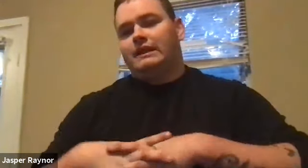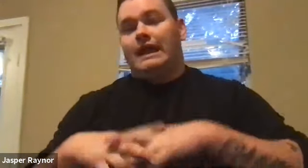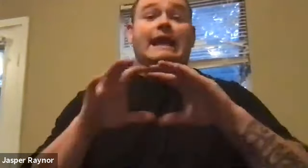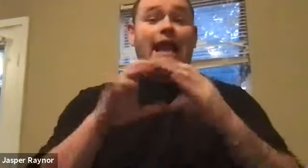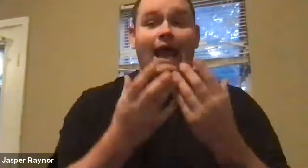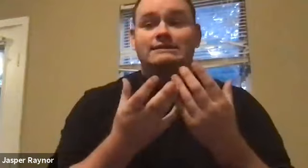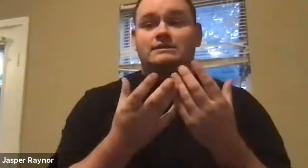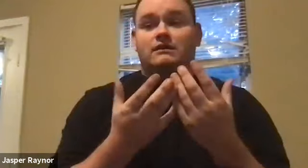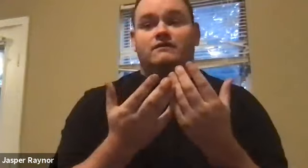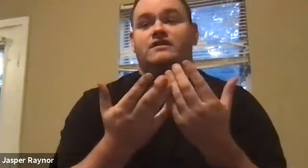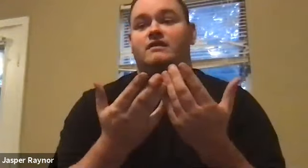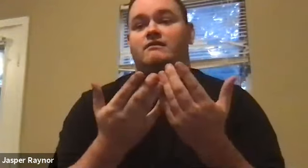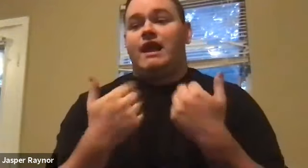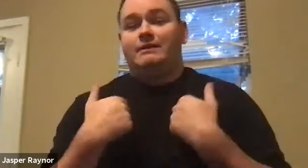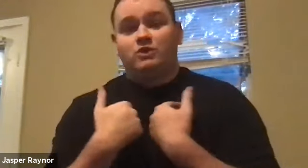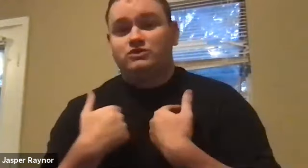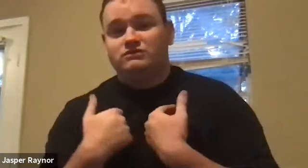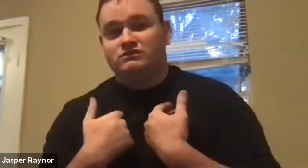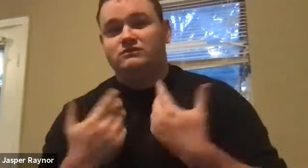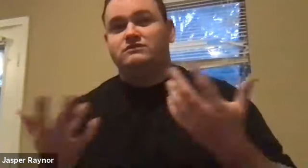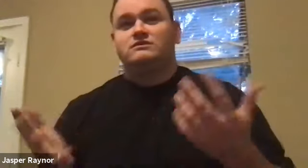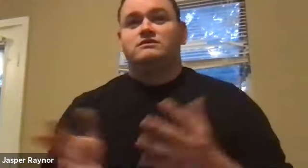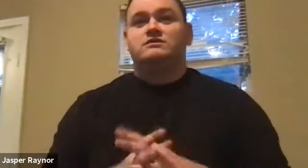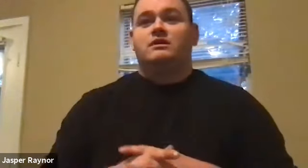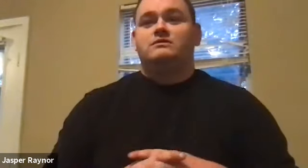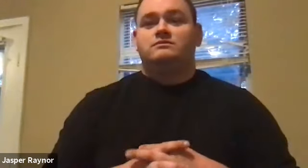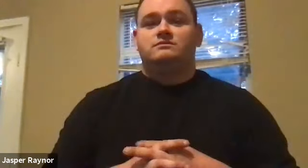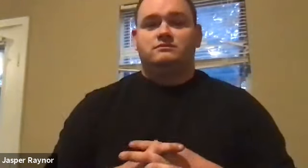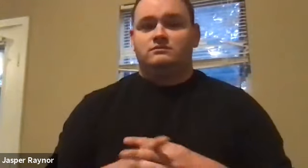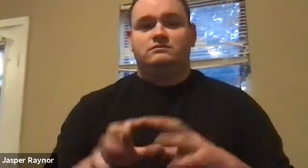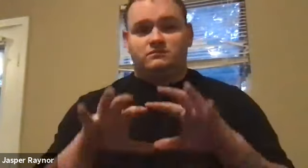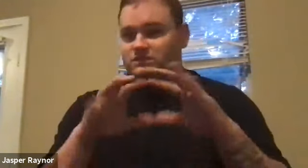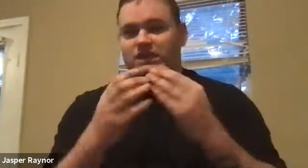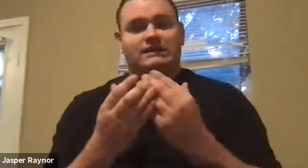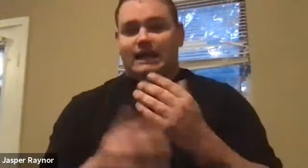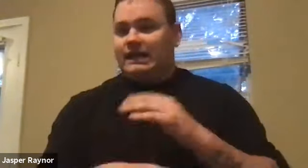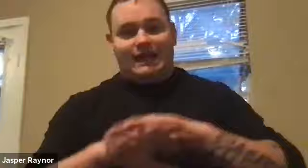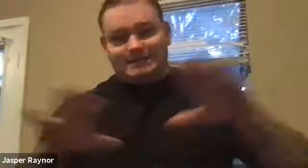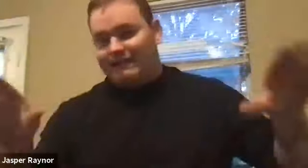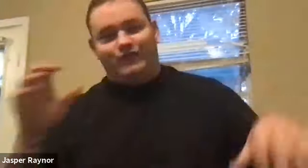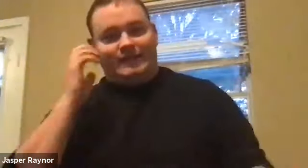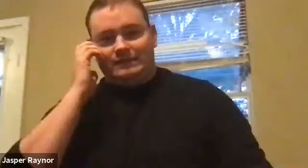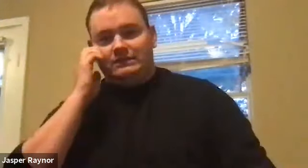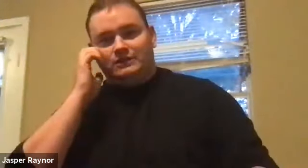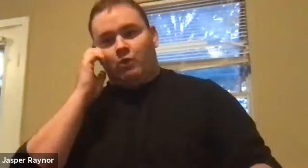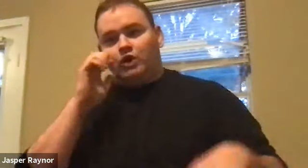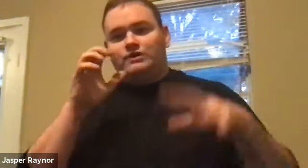A class of animals. Oh, okay. So it's different. Yeah, How do- class, how- everything. The How do you word say